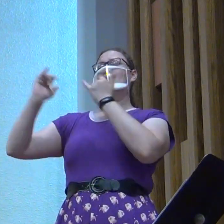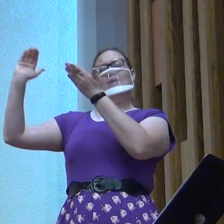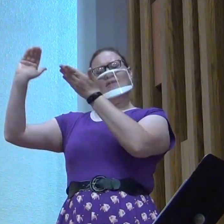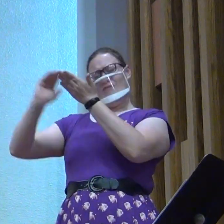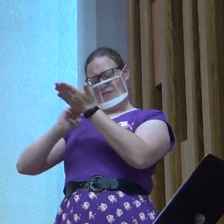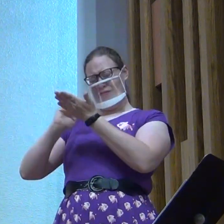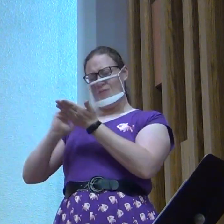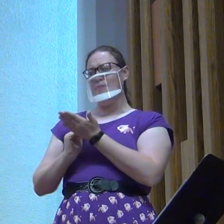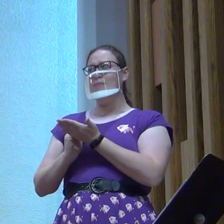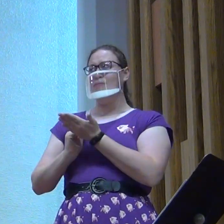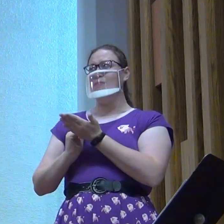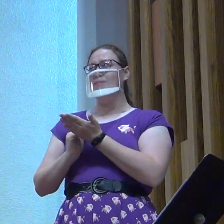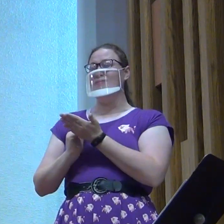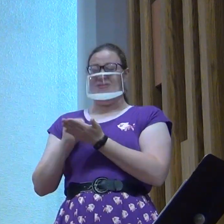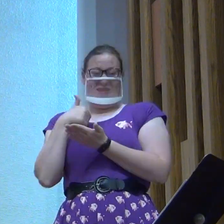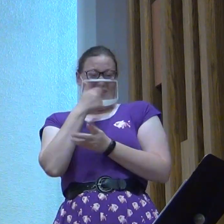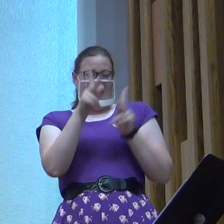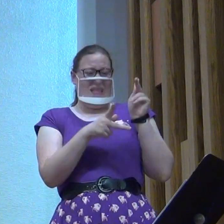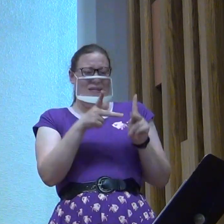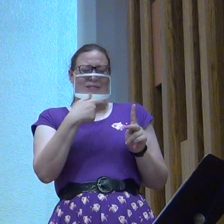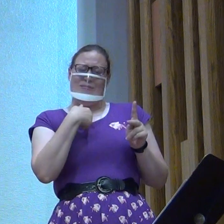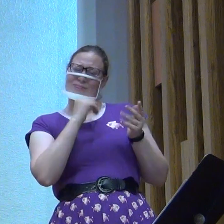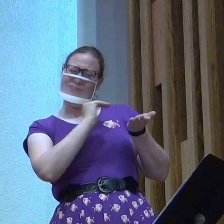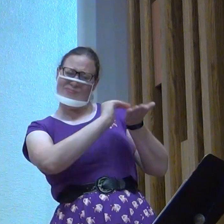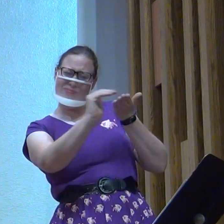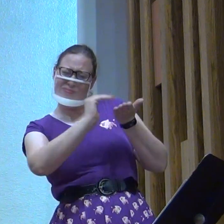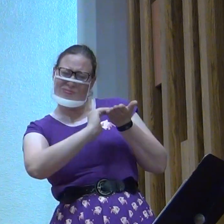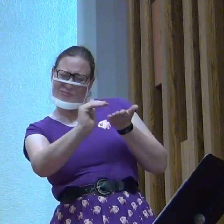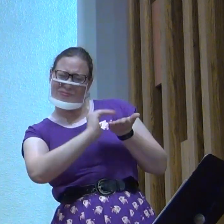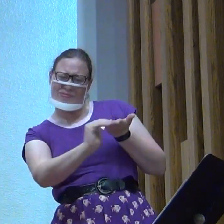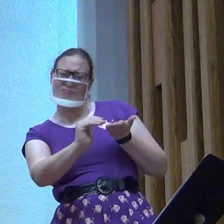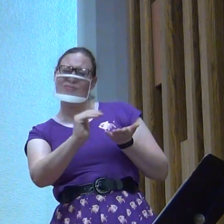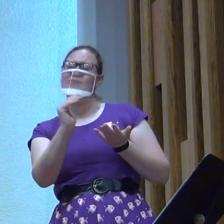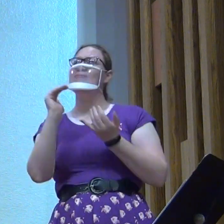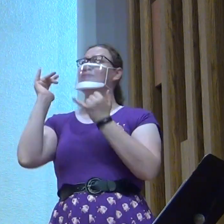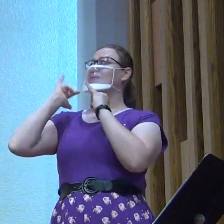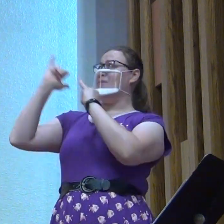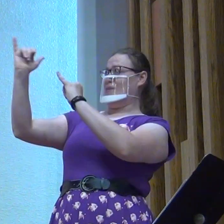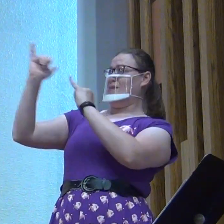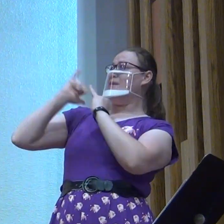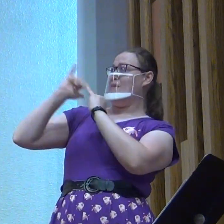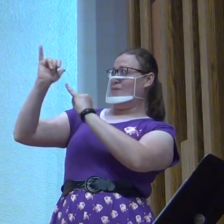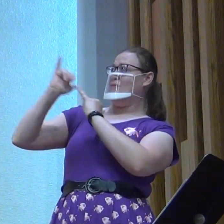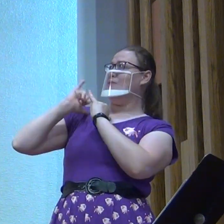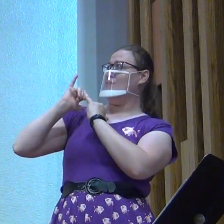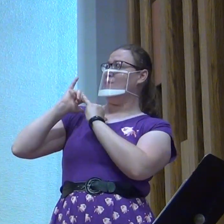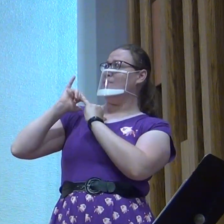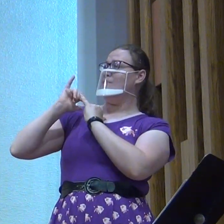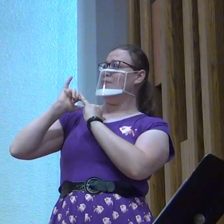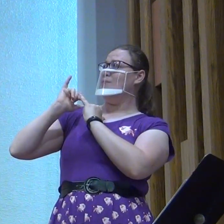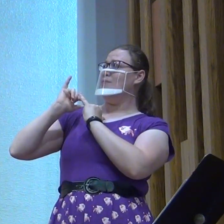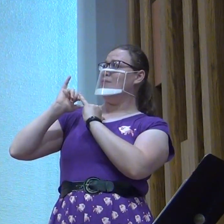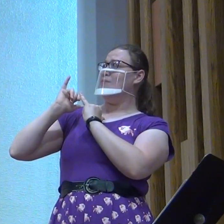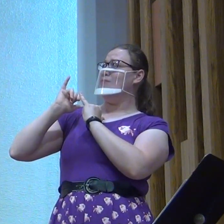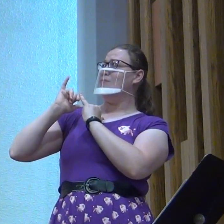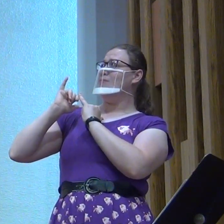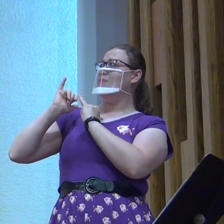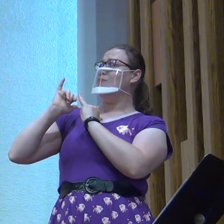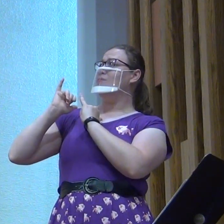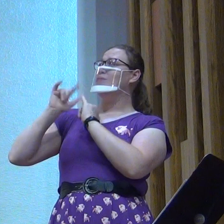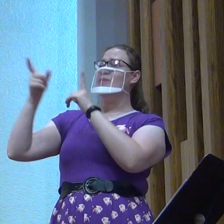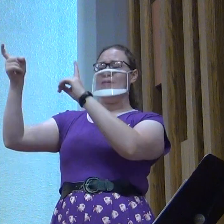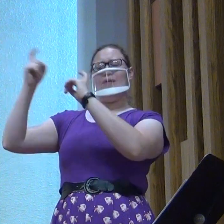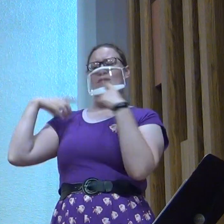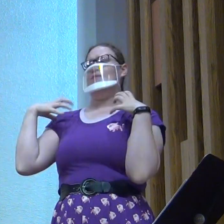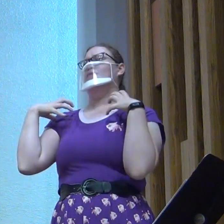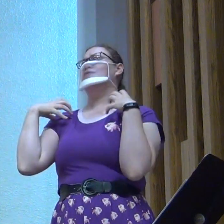us our sins as we forgive those who sin against us. And lead